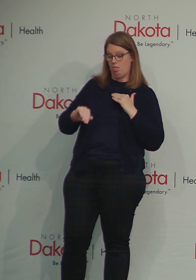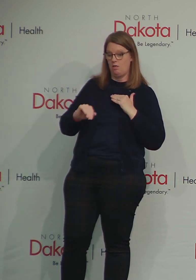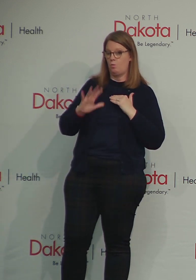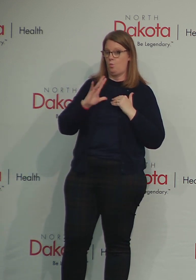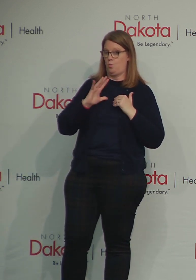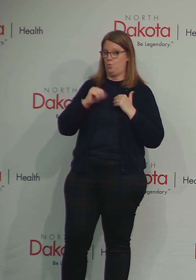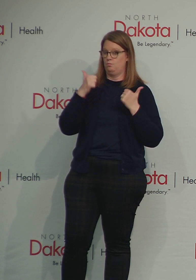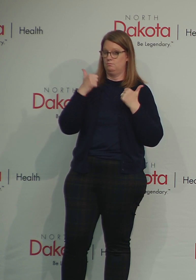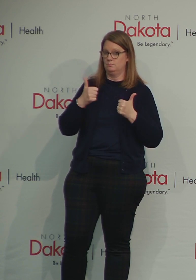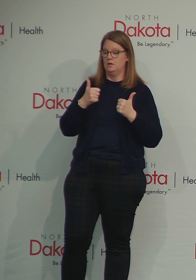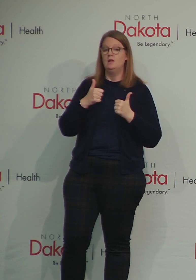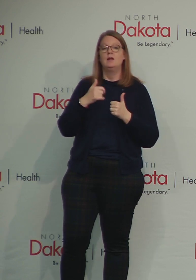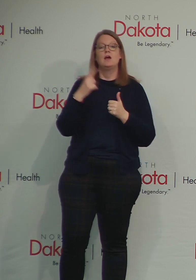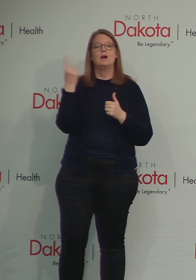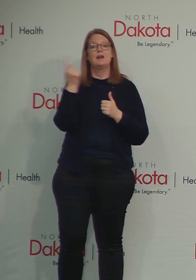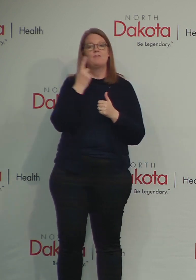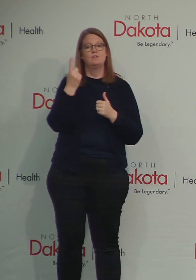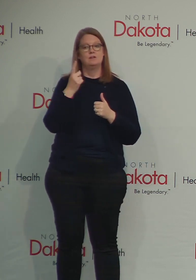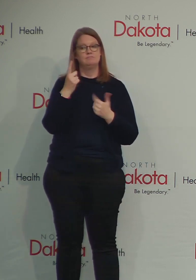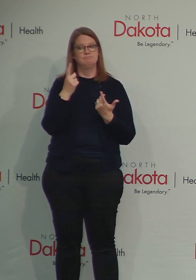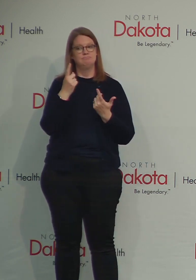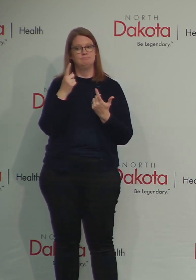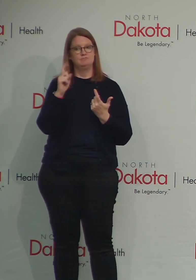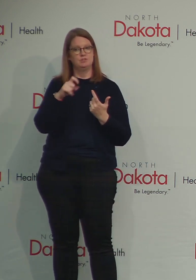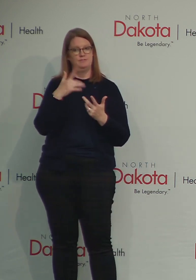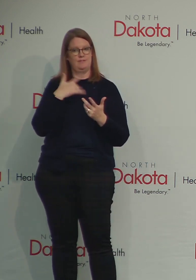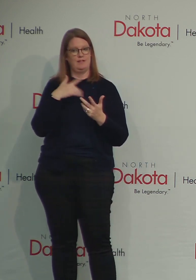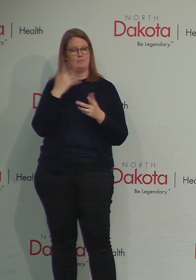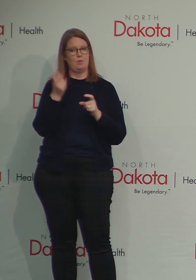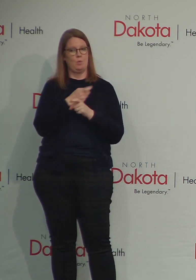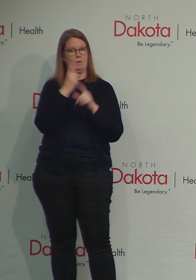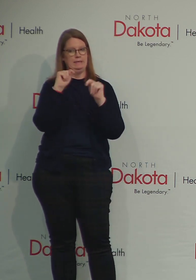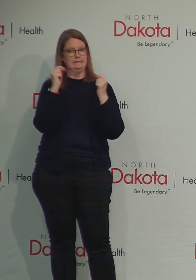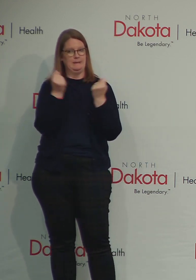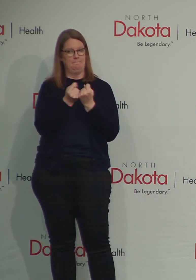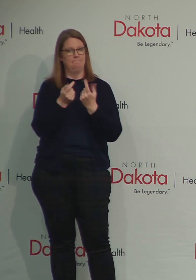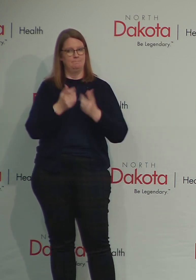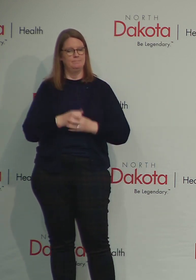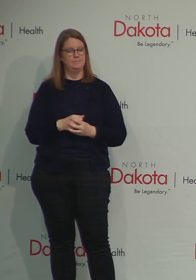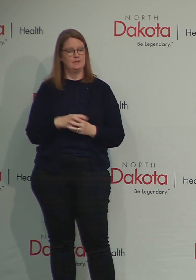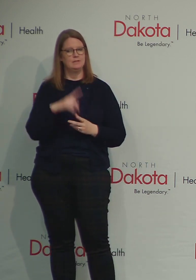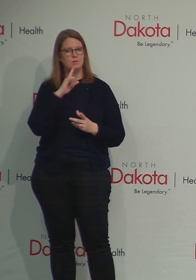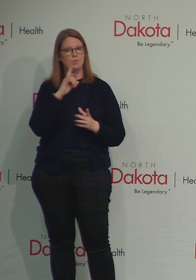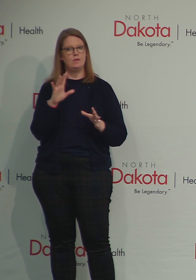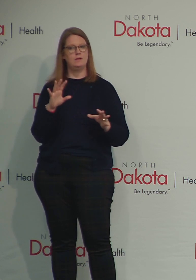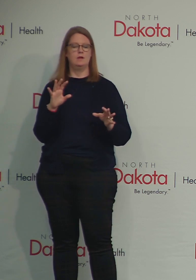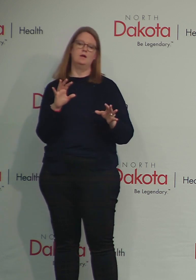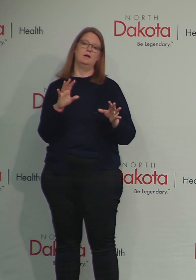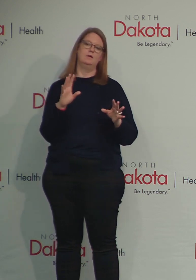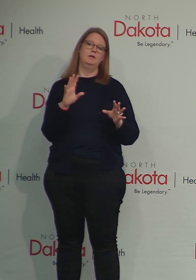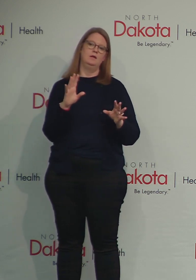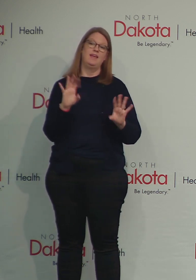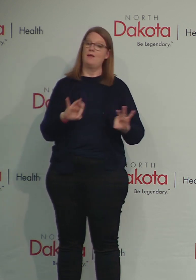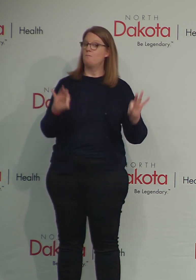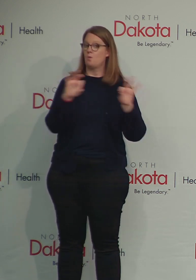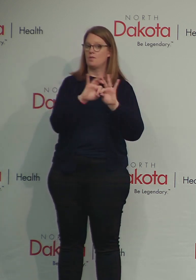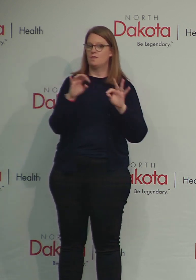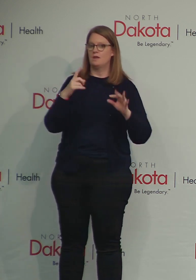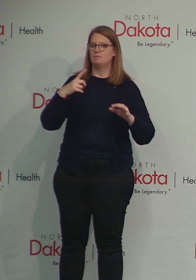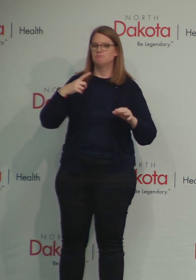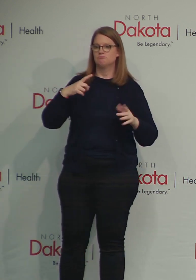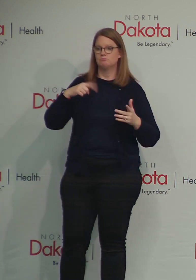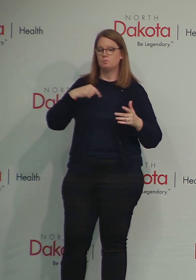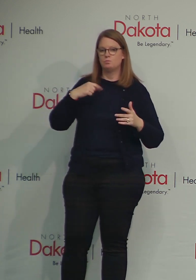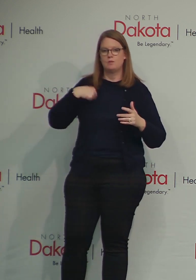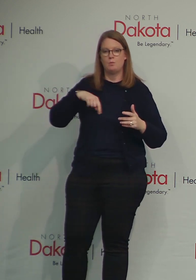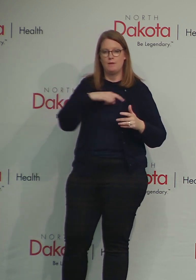North Dakota at all ages ought to feel like they're on the winning team. This is a really important that everybody feels ownership in